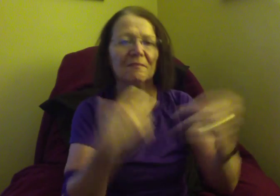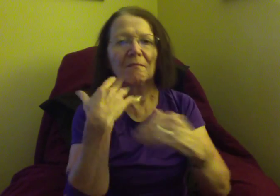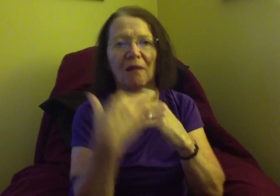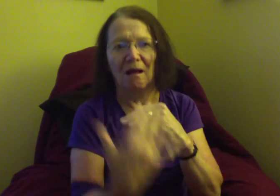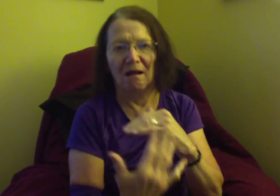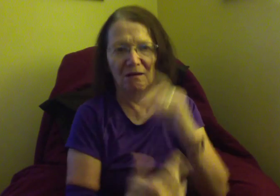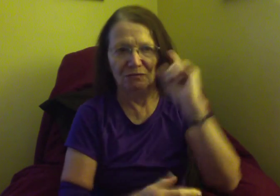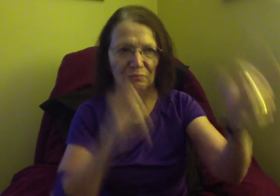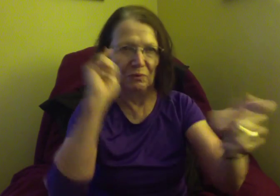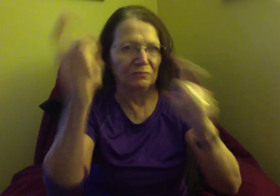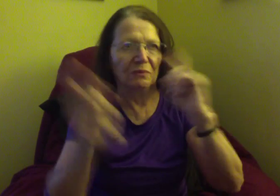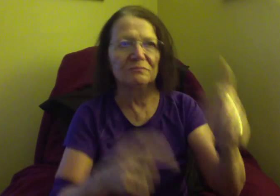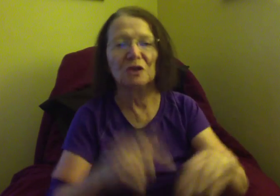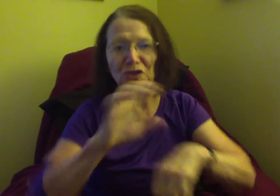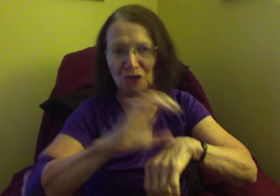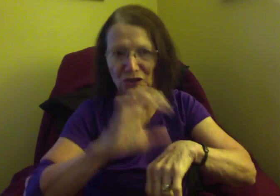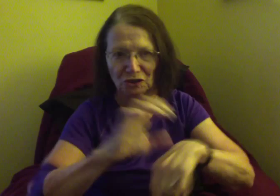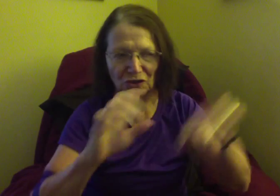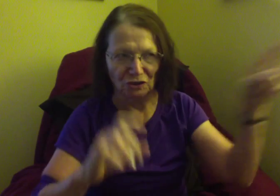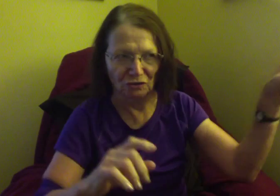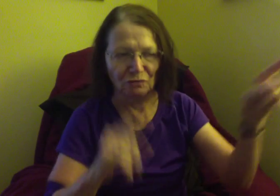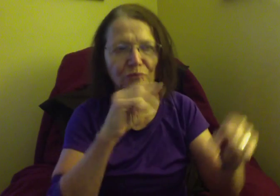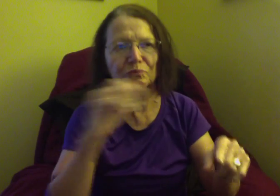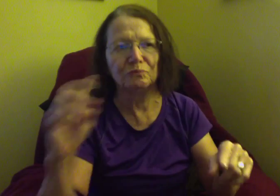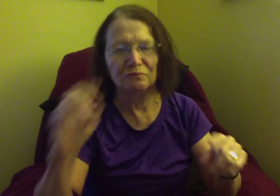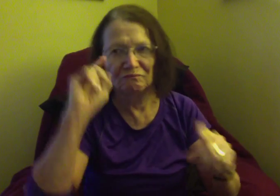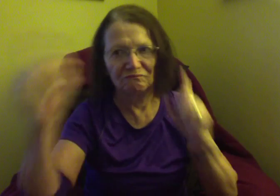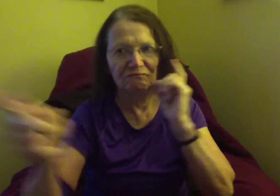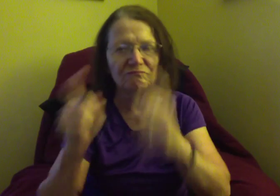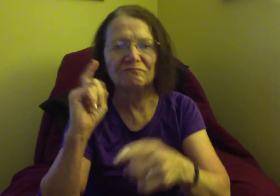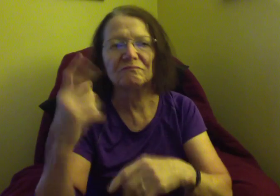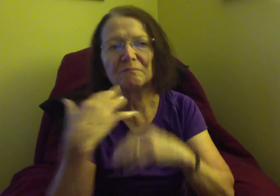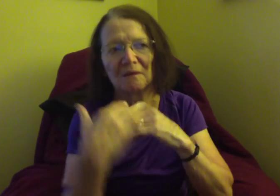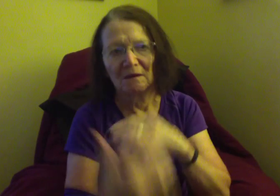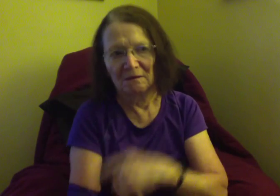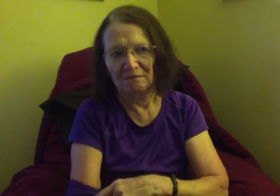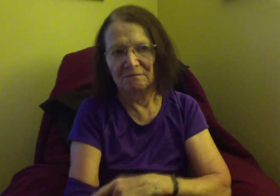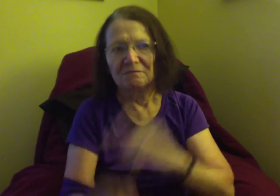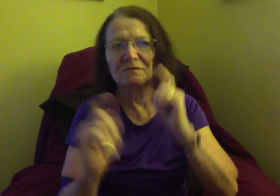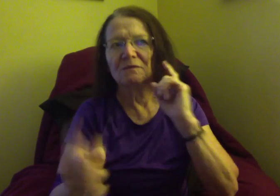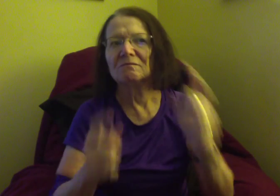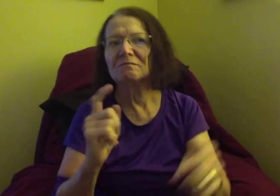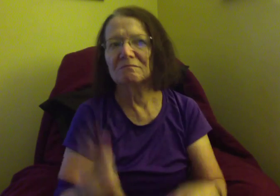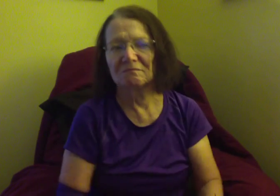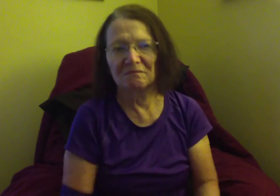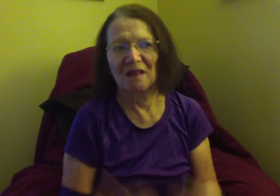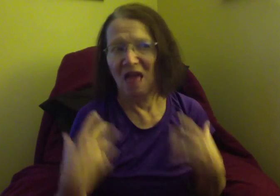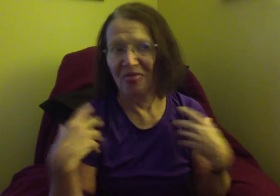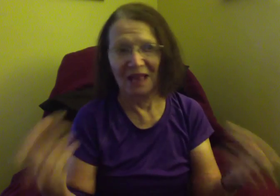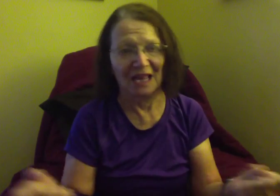And you think you are?